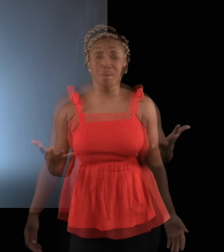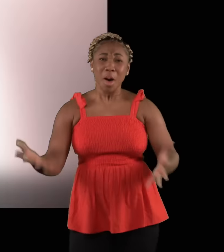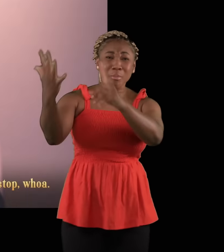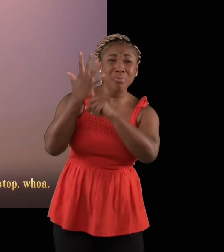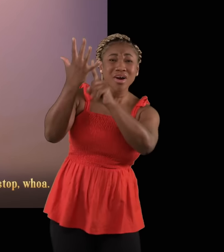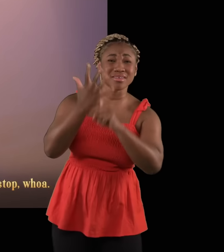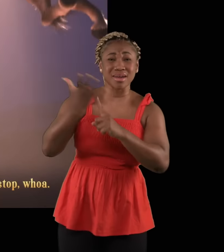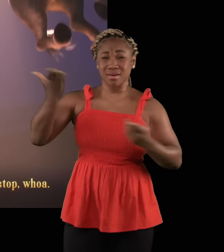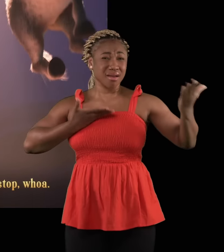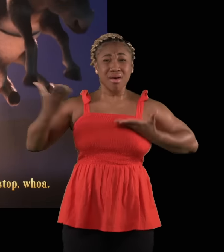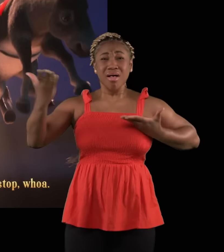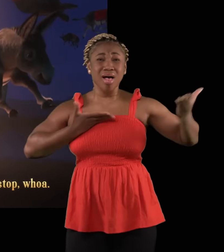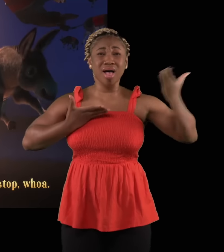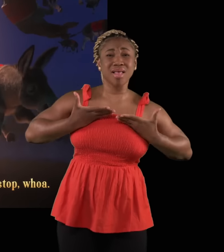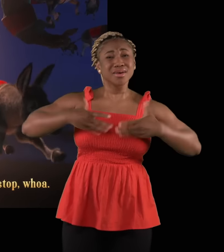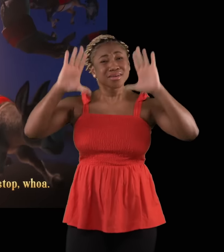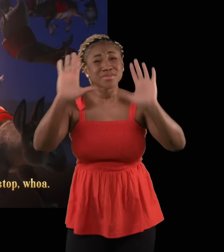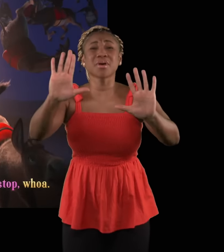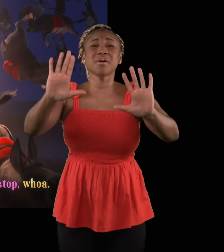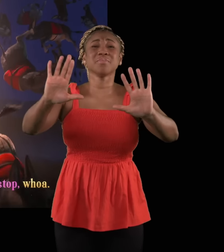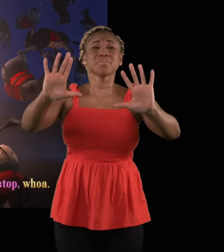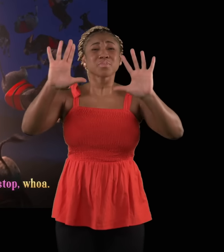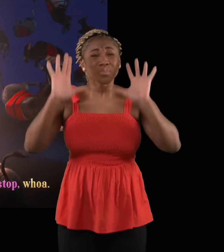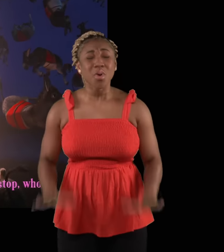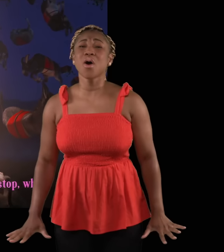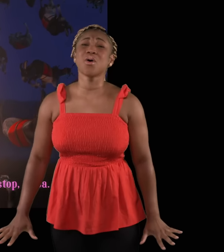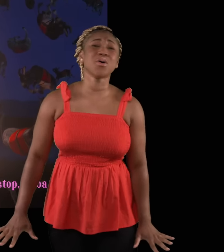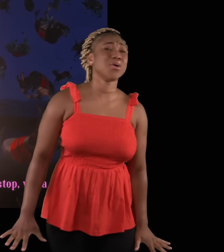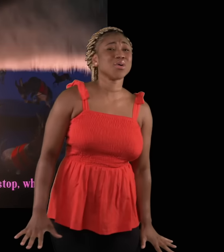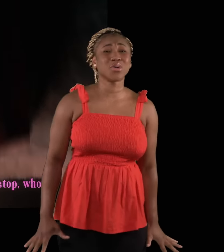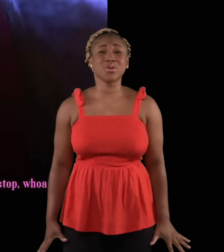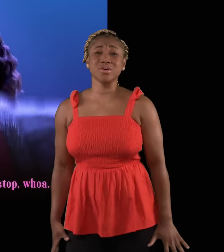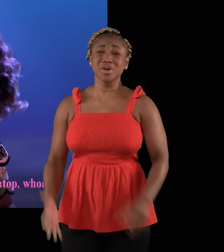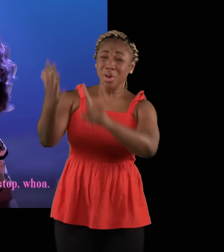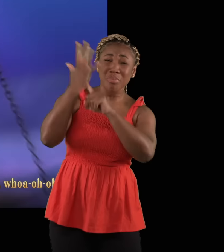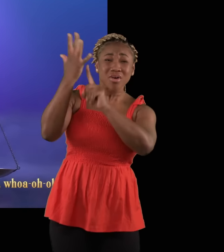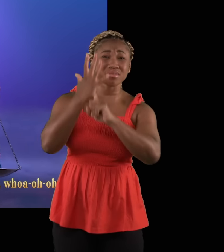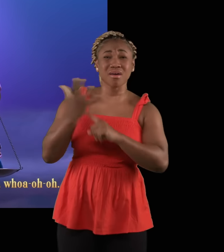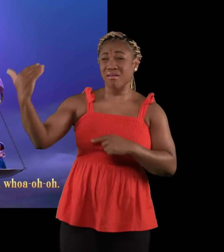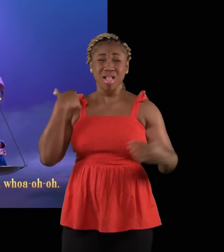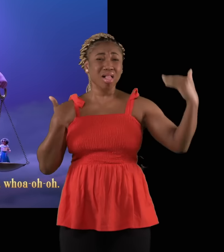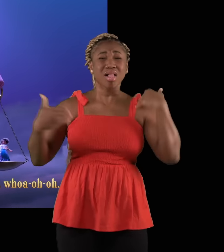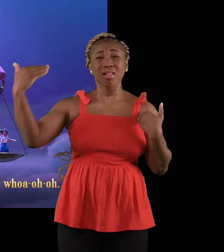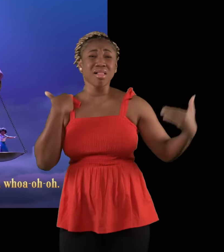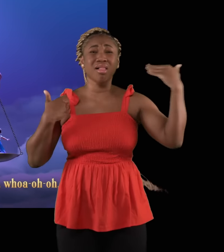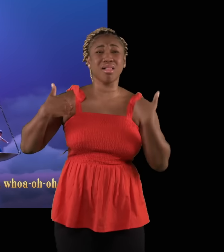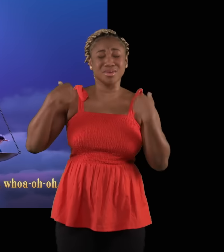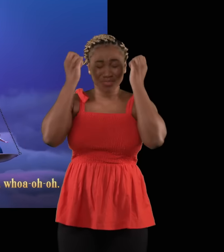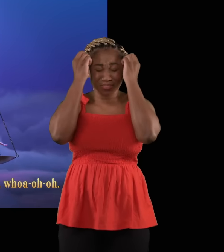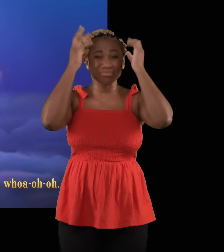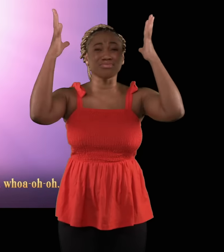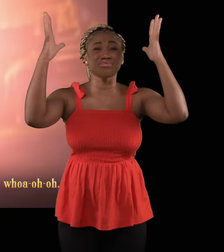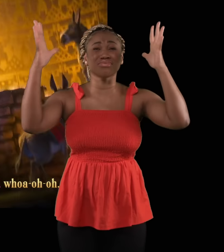camel's back? It's pressure like a drip, drip, drip. That'll never stop. Whoa. Pressure that'll tip, tip, tip.